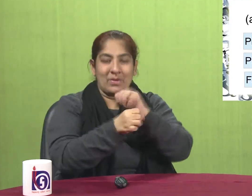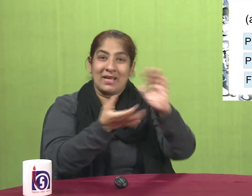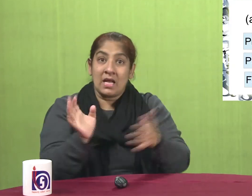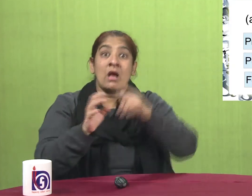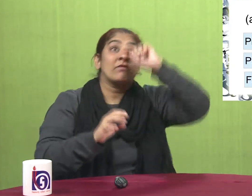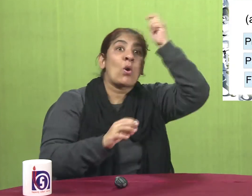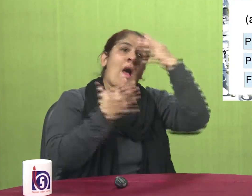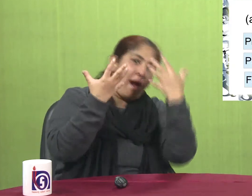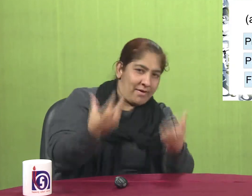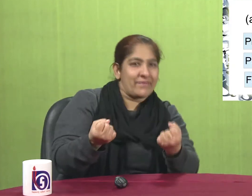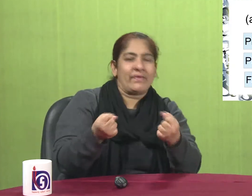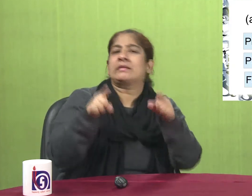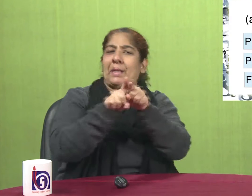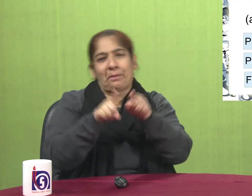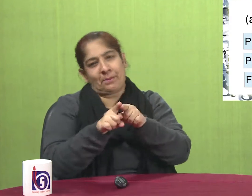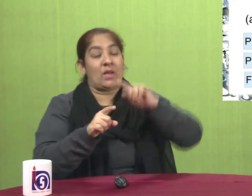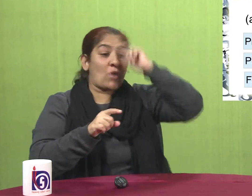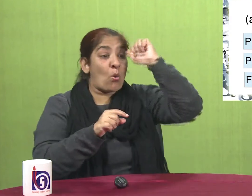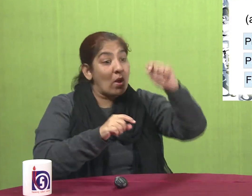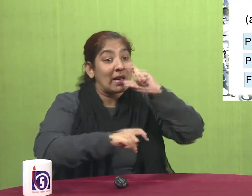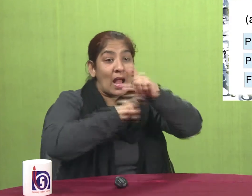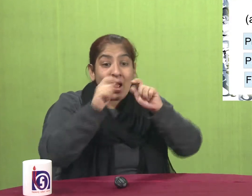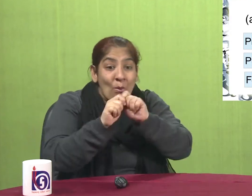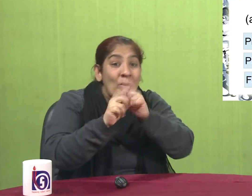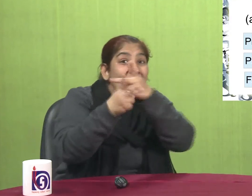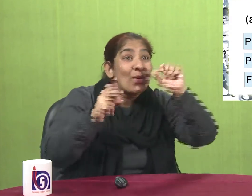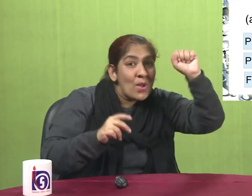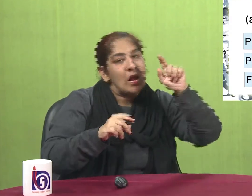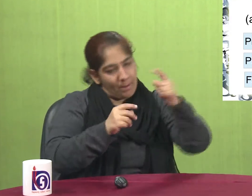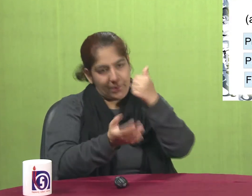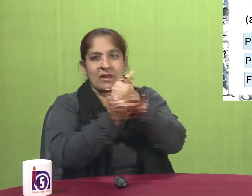foreign banks, which are established here in India.